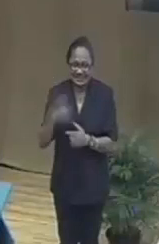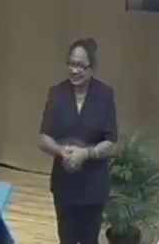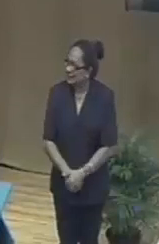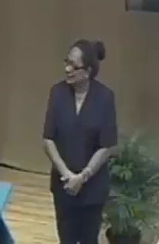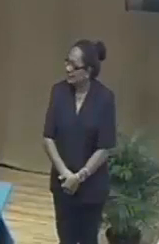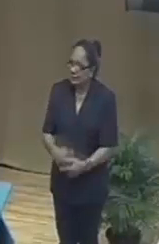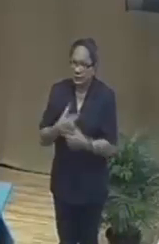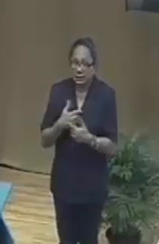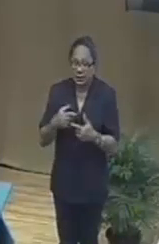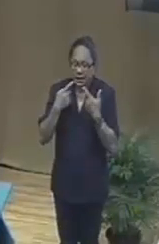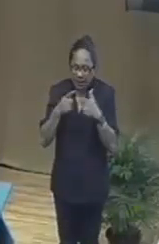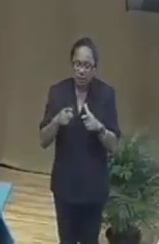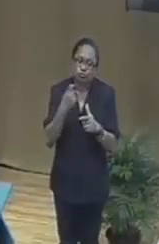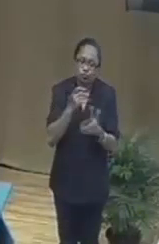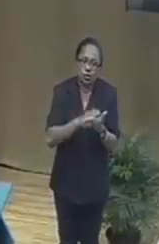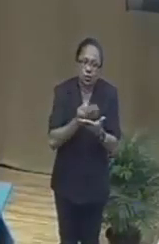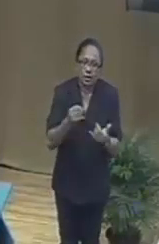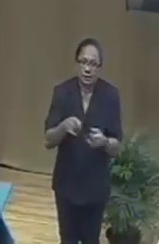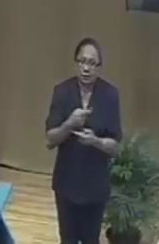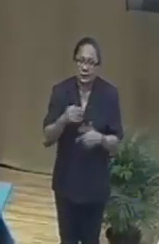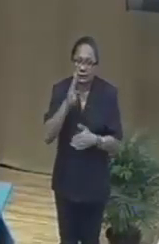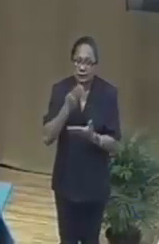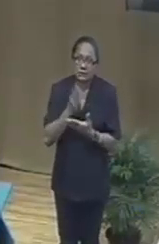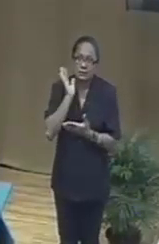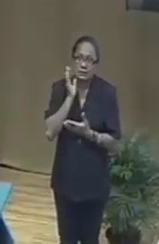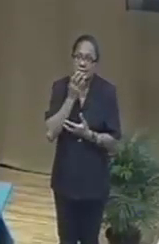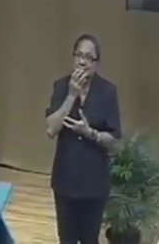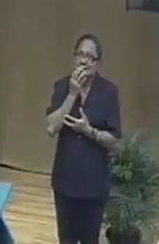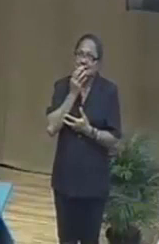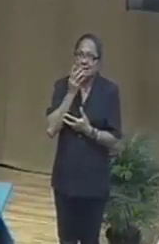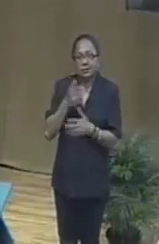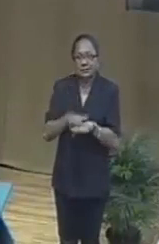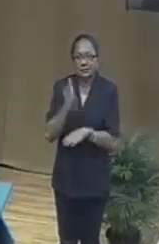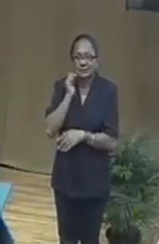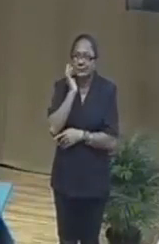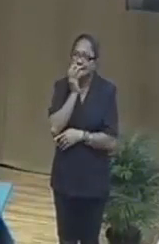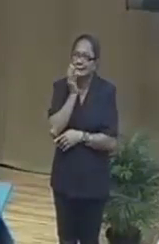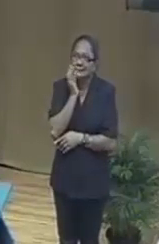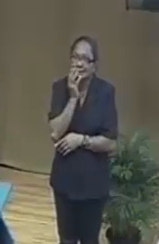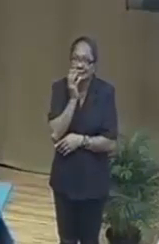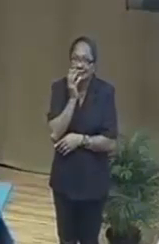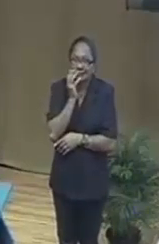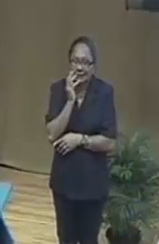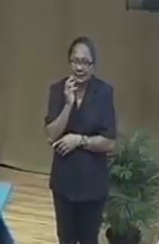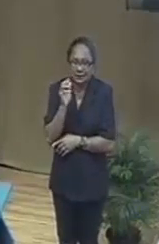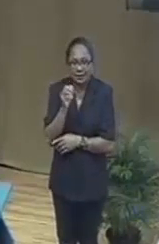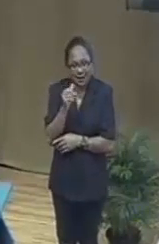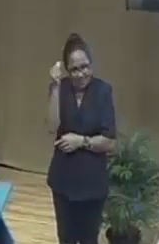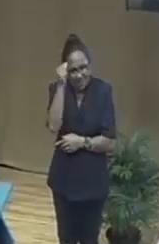bike and started to wondering what will be happening, because most of us are familiar with